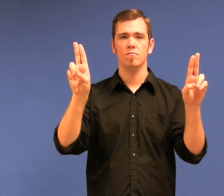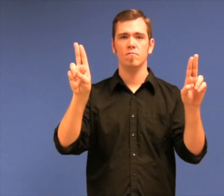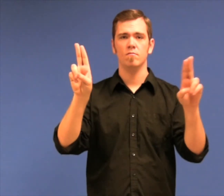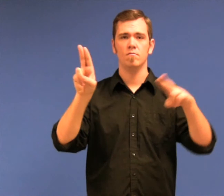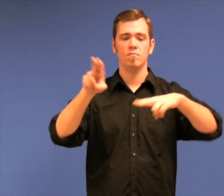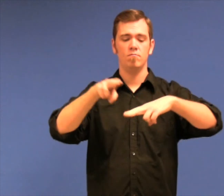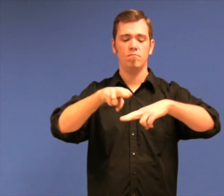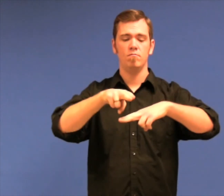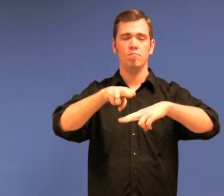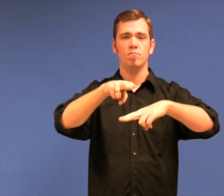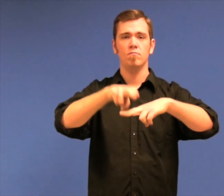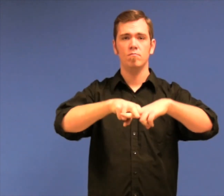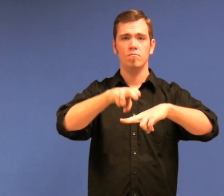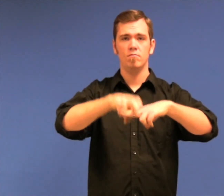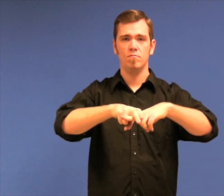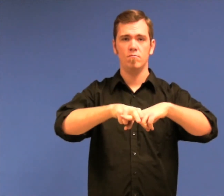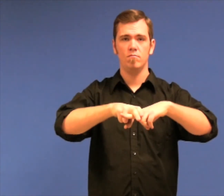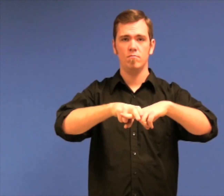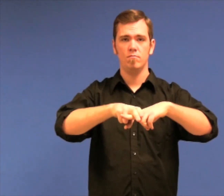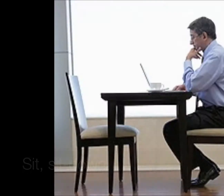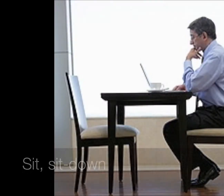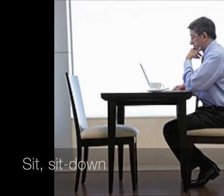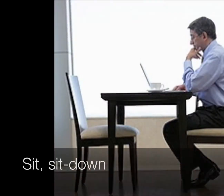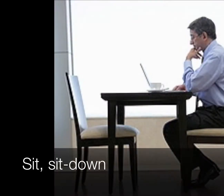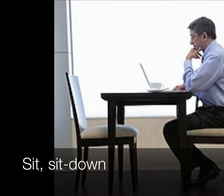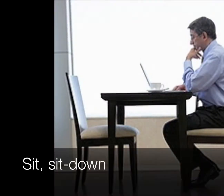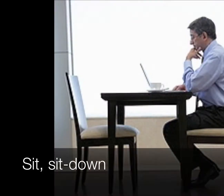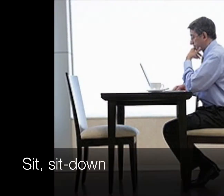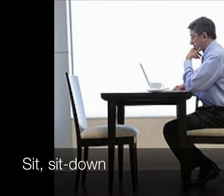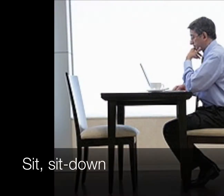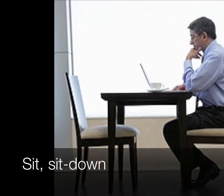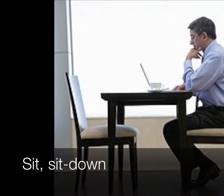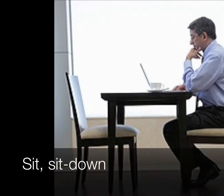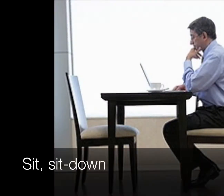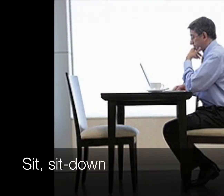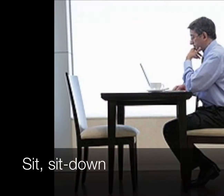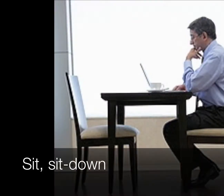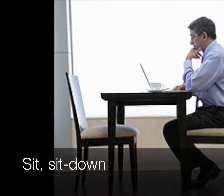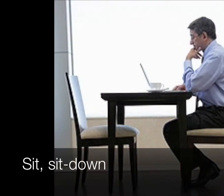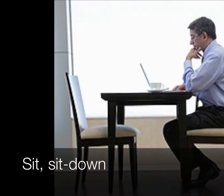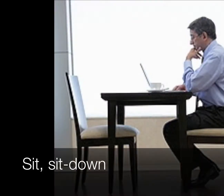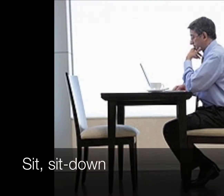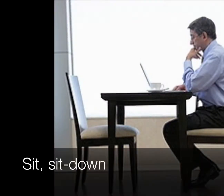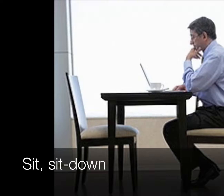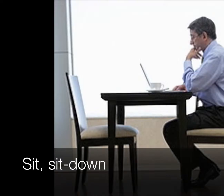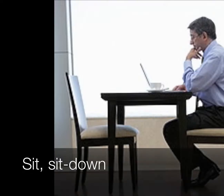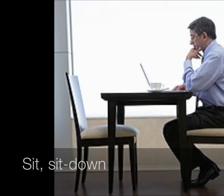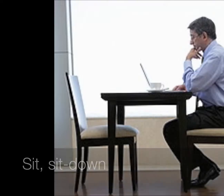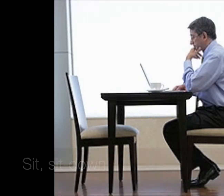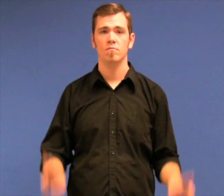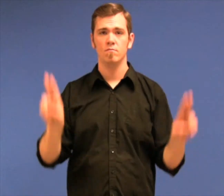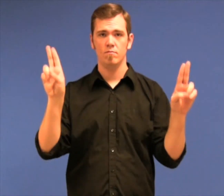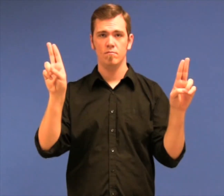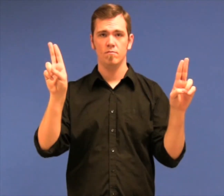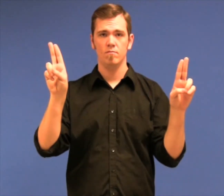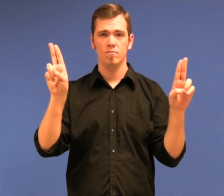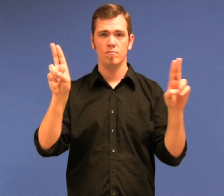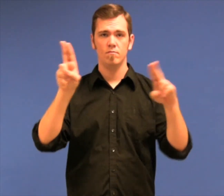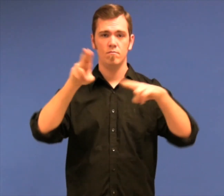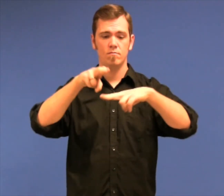it. Chair. All right, the sign for sit down is the verb form of that same sign, and